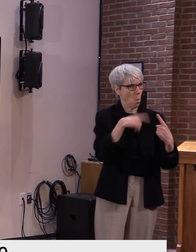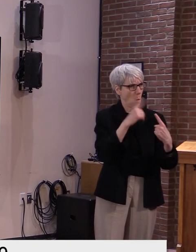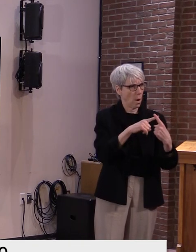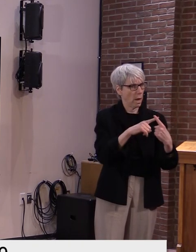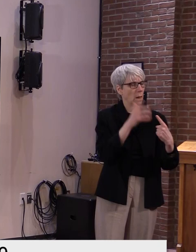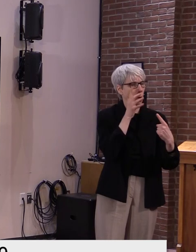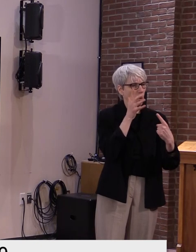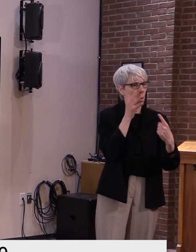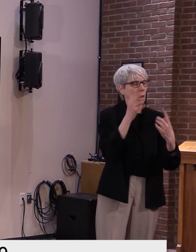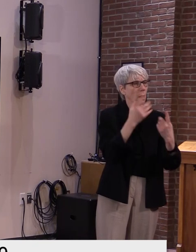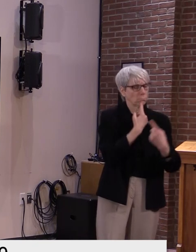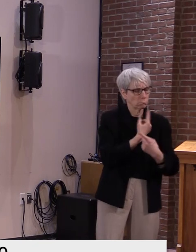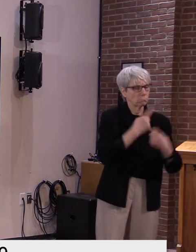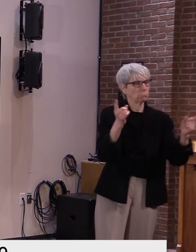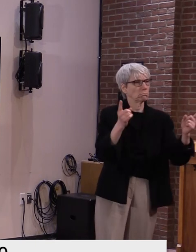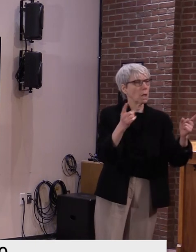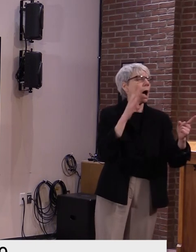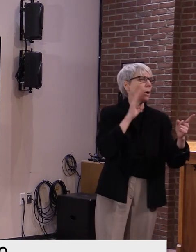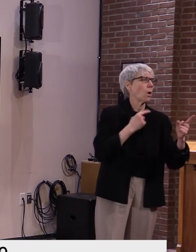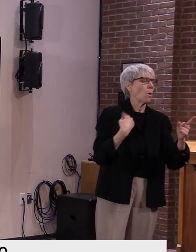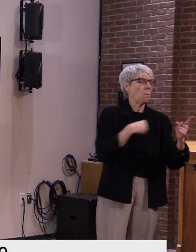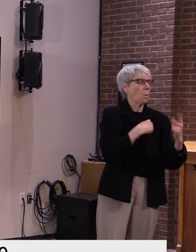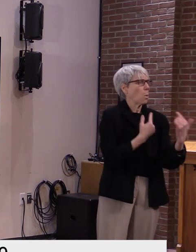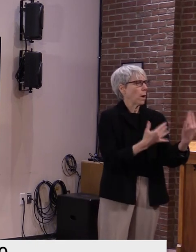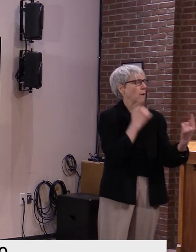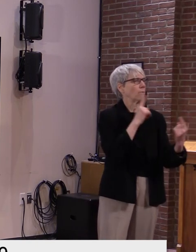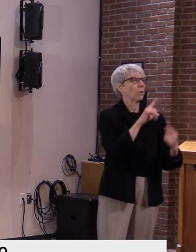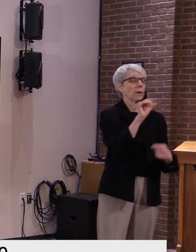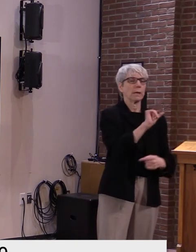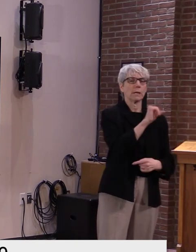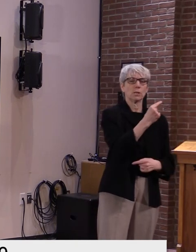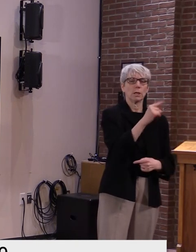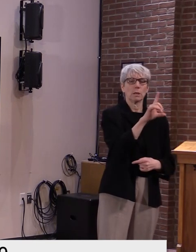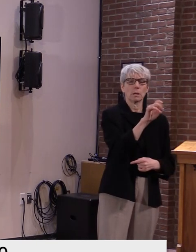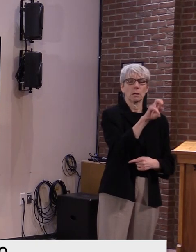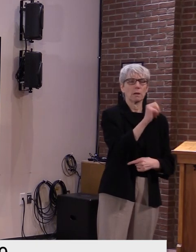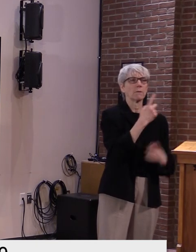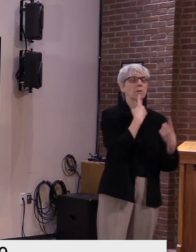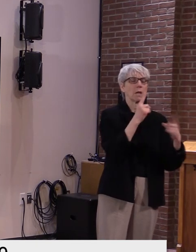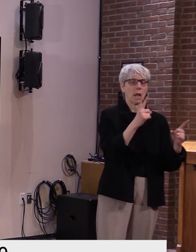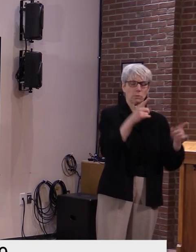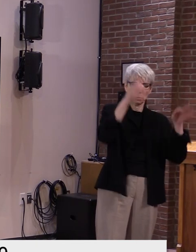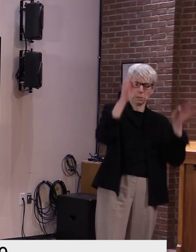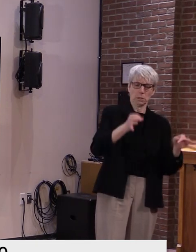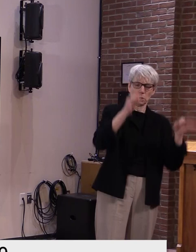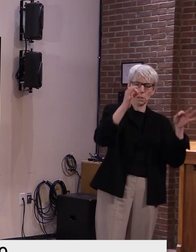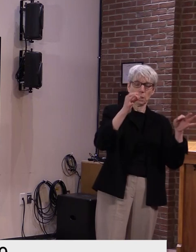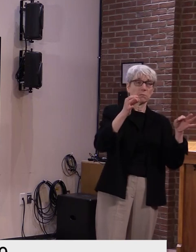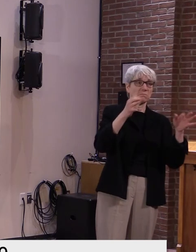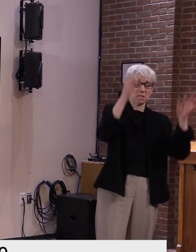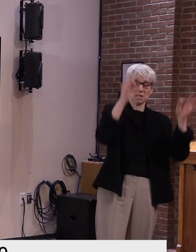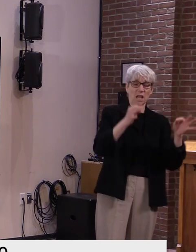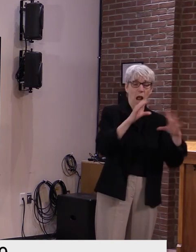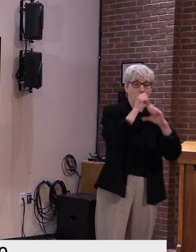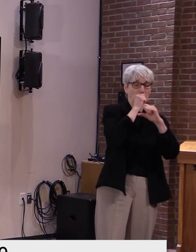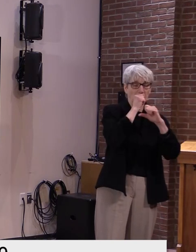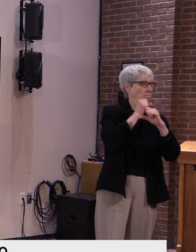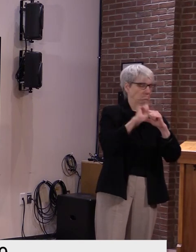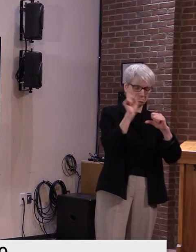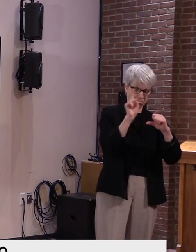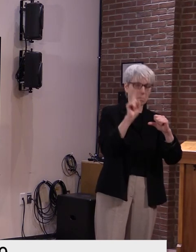from Attorney General Donovan? Yeah, Mike, I'll ask Commissioner Sherling